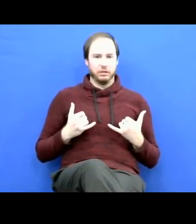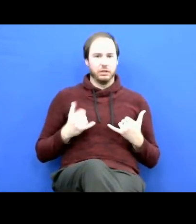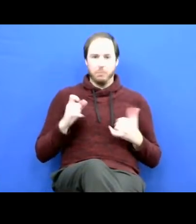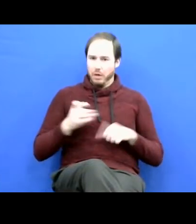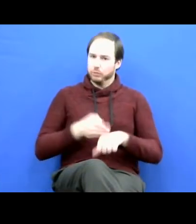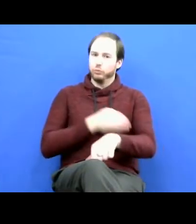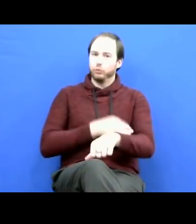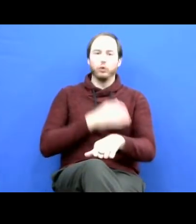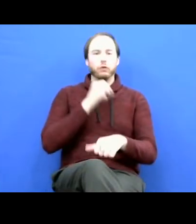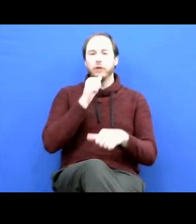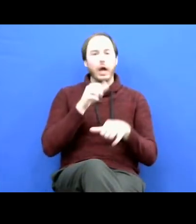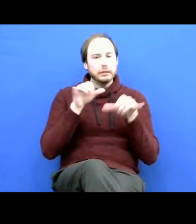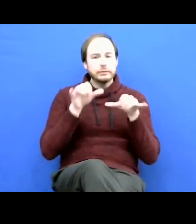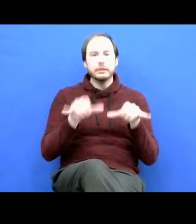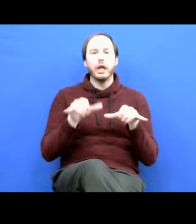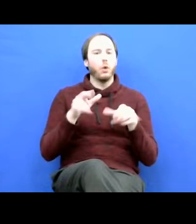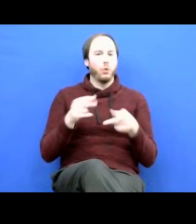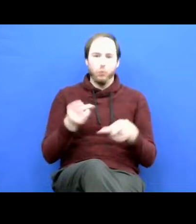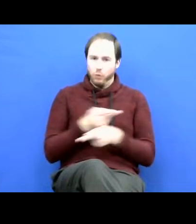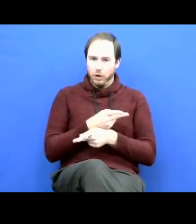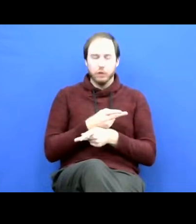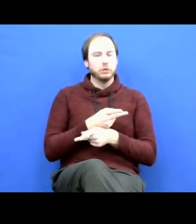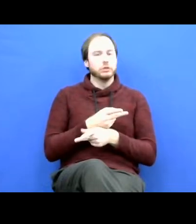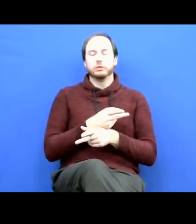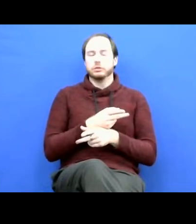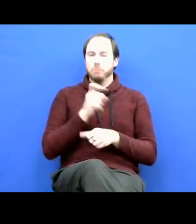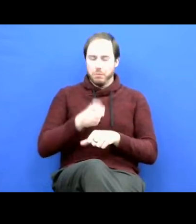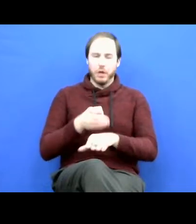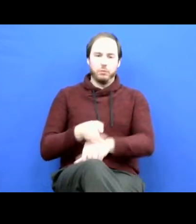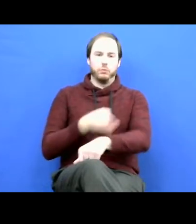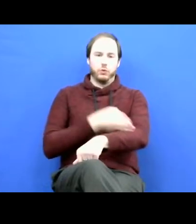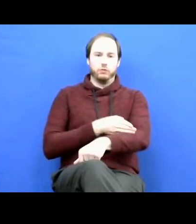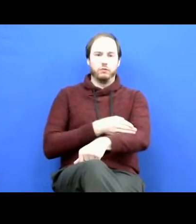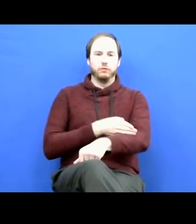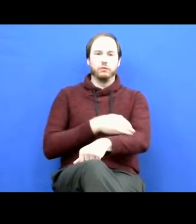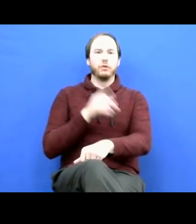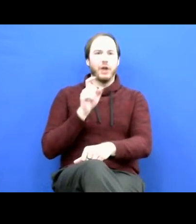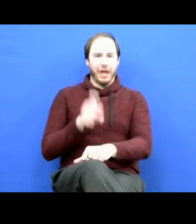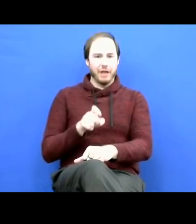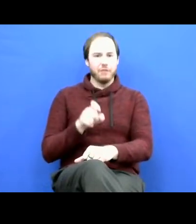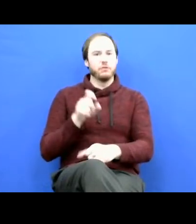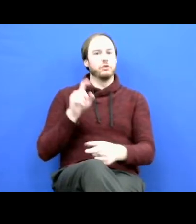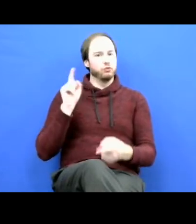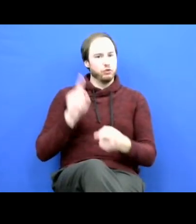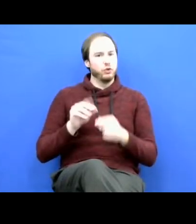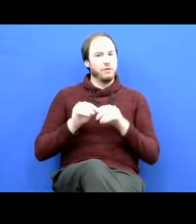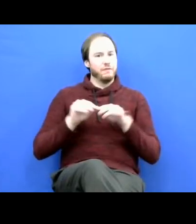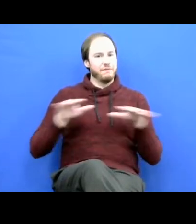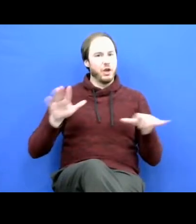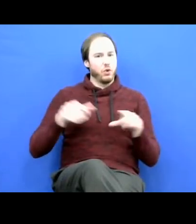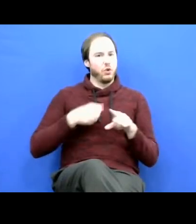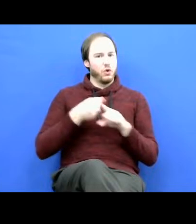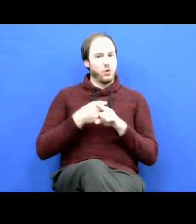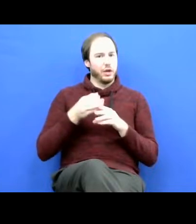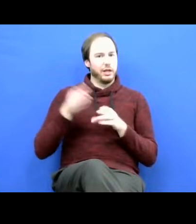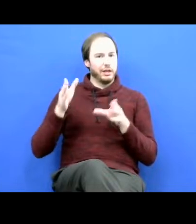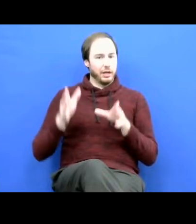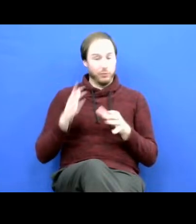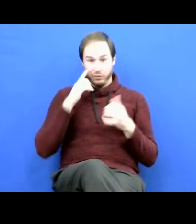It's not even, we don't even make them keep it the same. We make them reduce it. So because